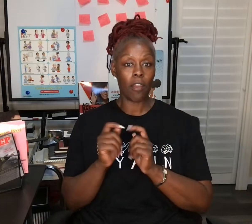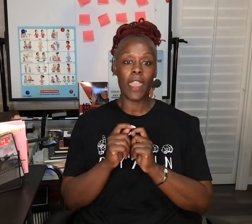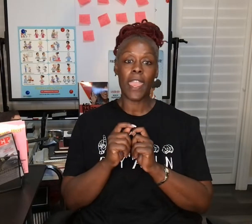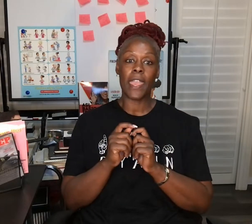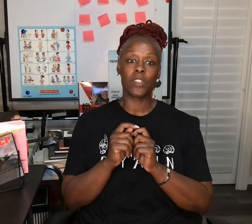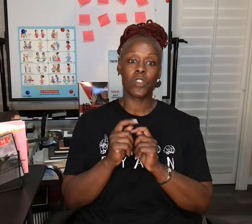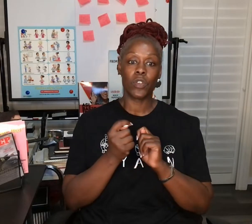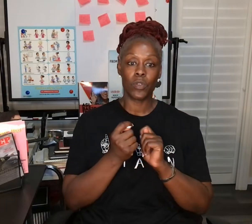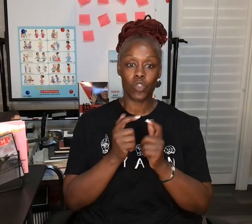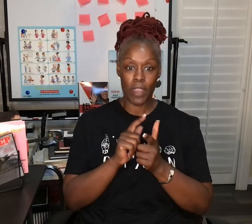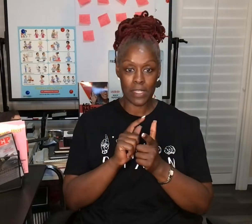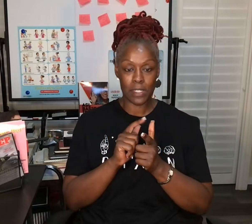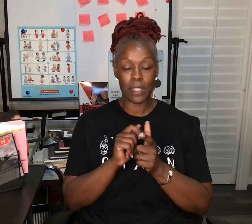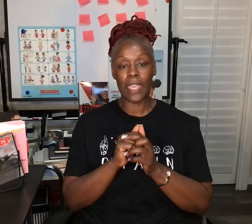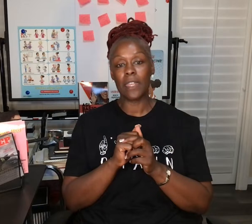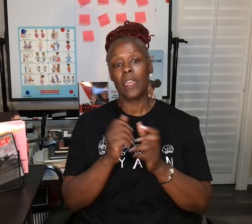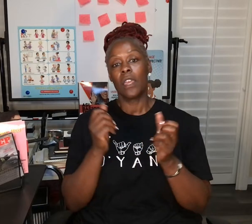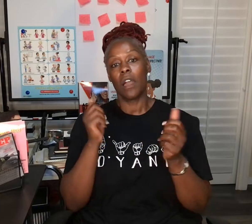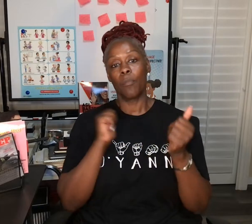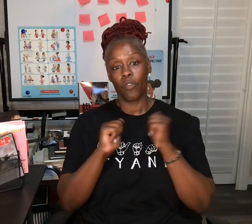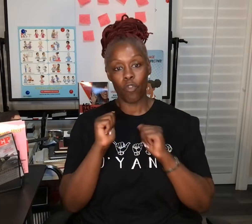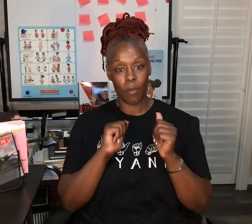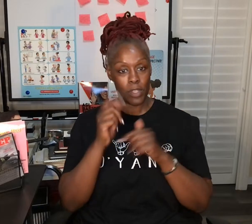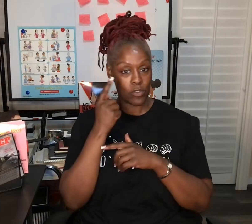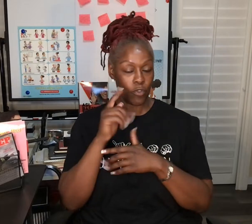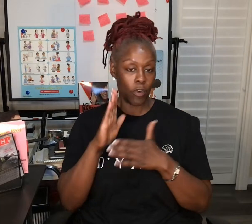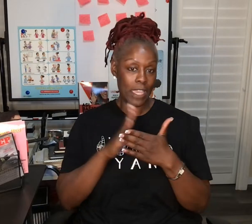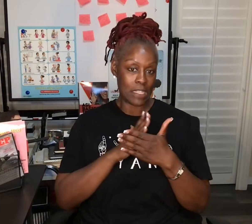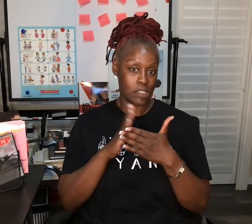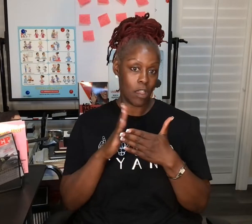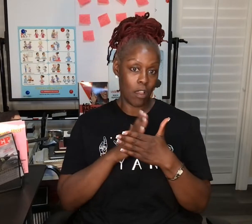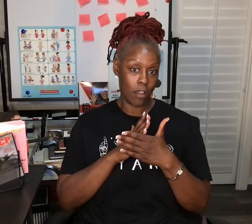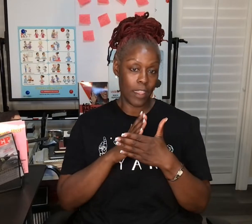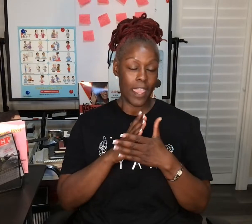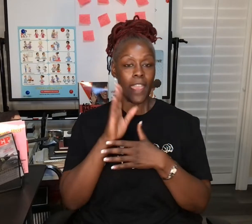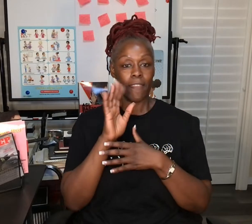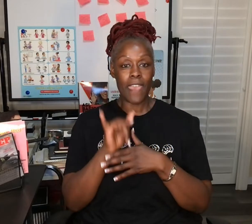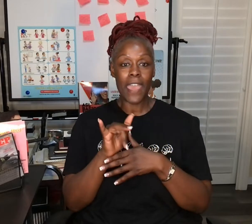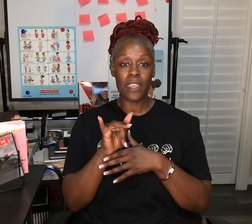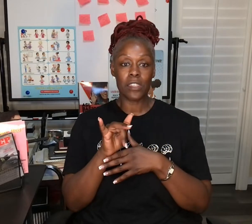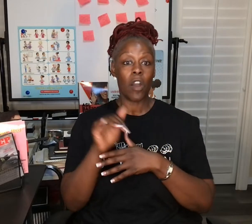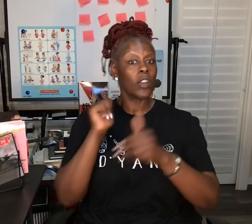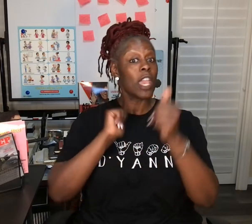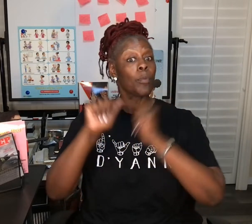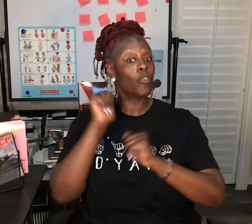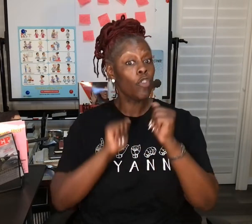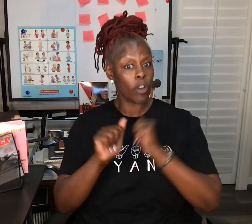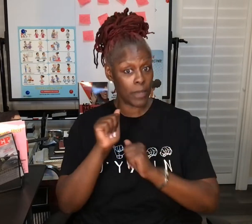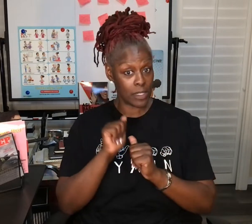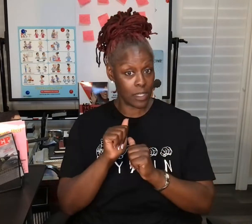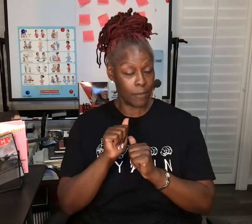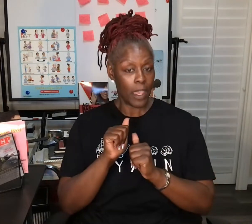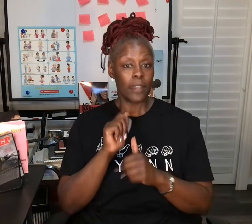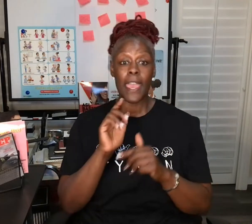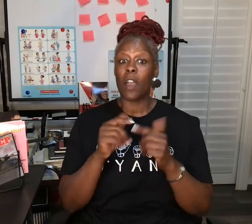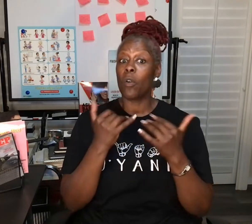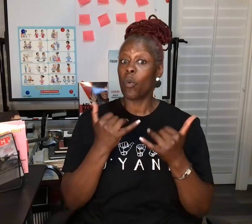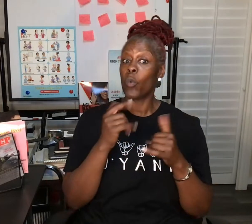prepare and to translate a performance for a song. And that is called a performance. Now, when